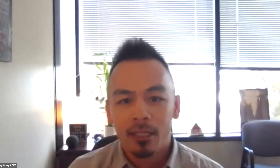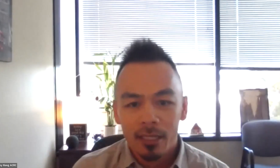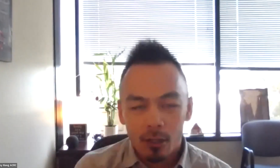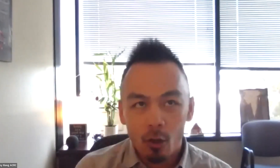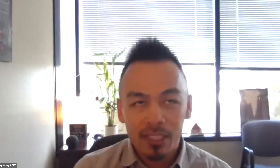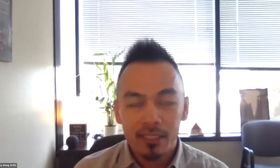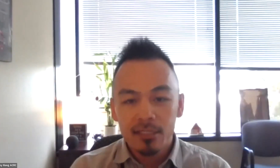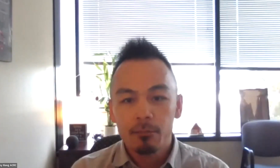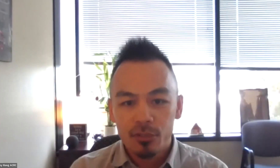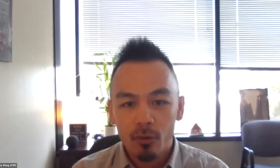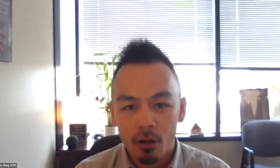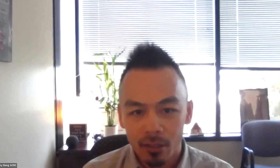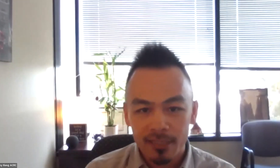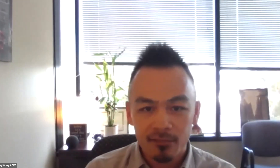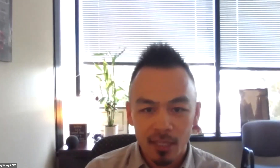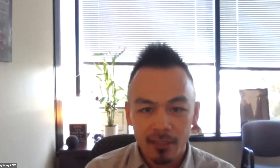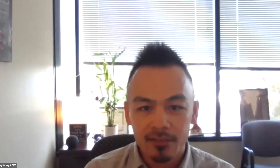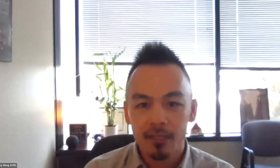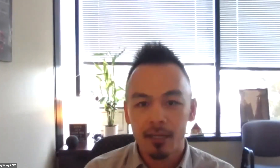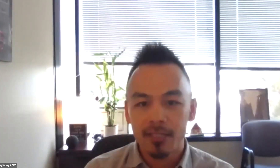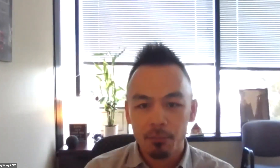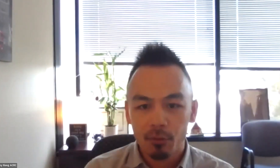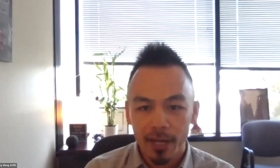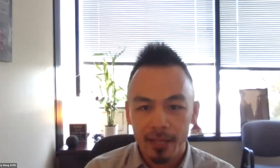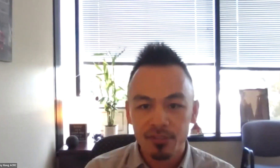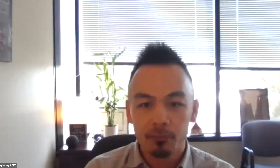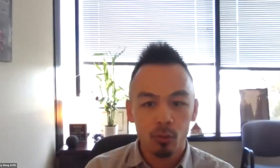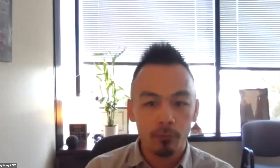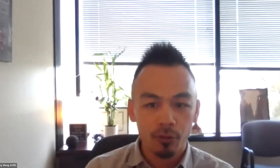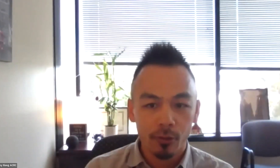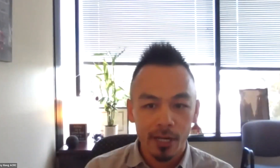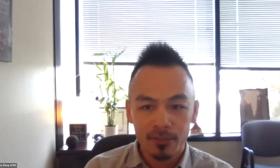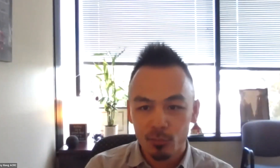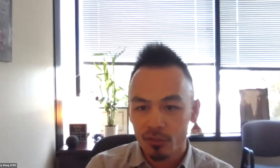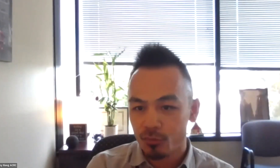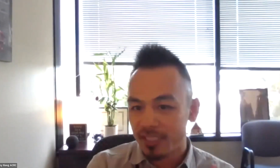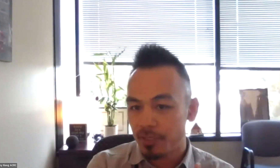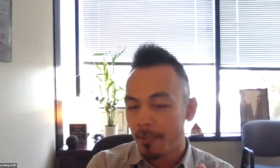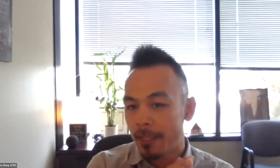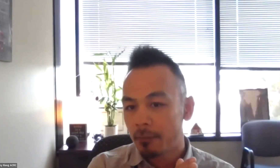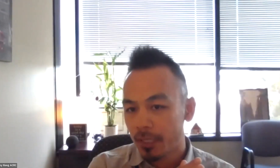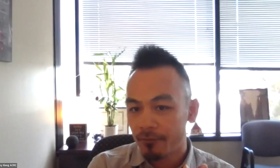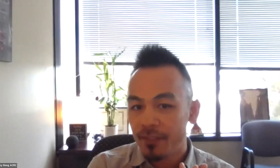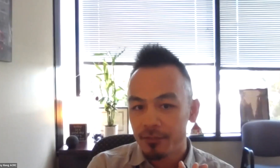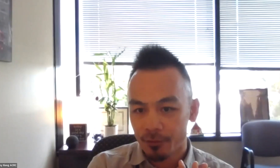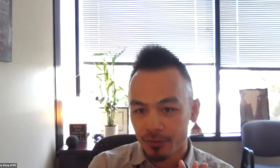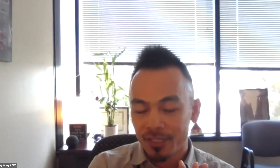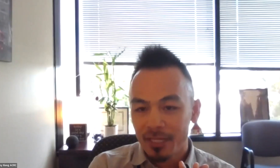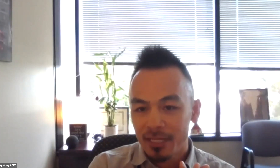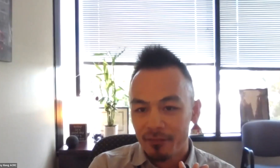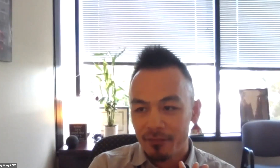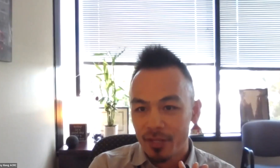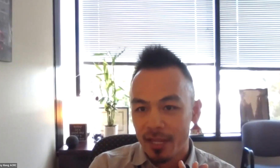our opening this up to our SLS day programs, employment programs, as well as respite